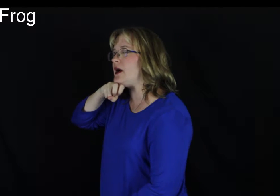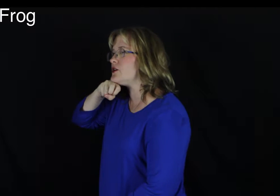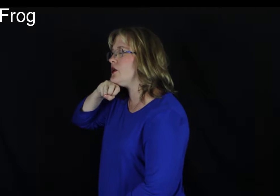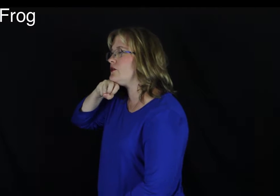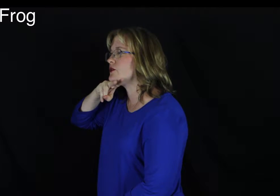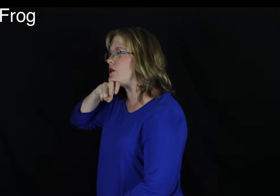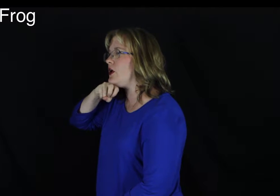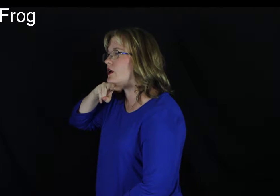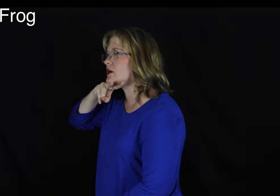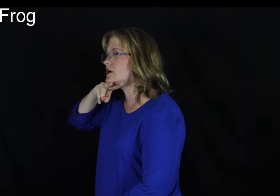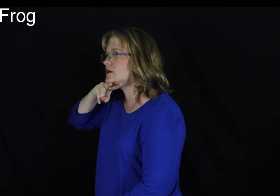out. Frog.